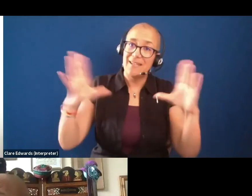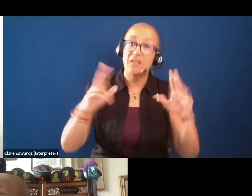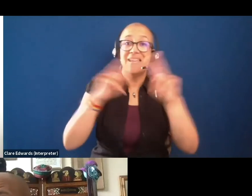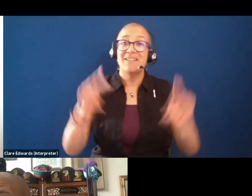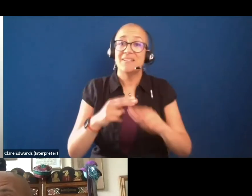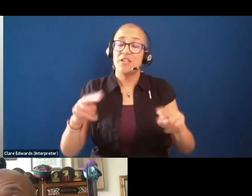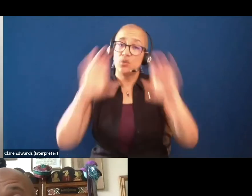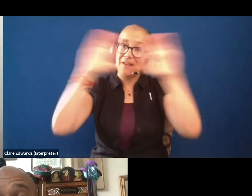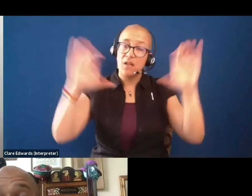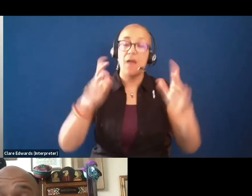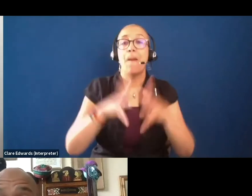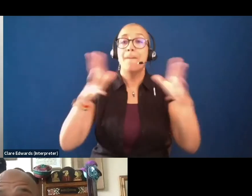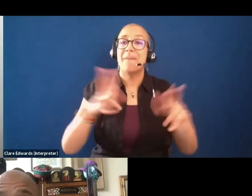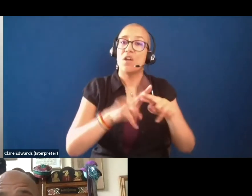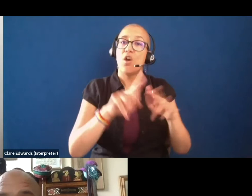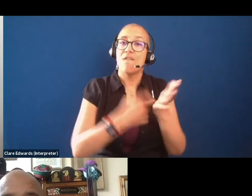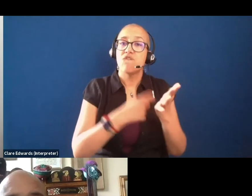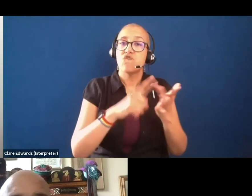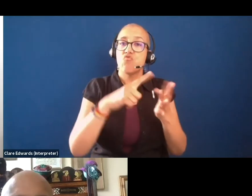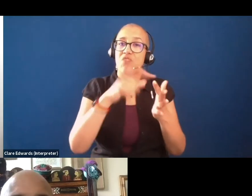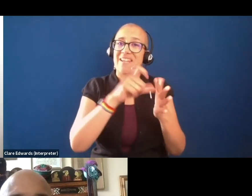Big Frida and the Uhuruverse.